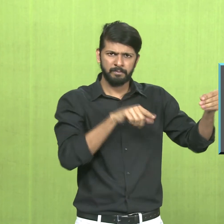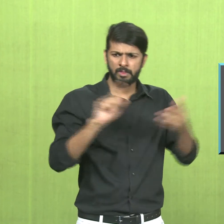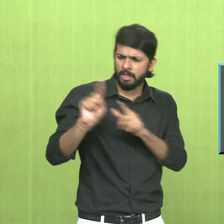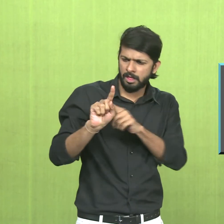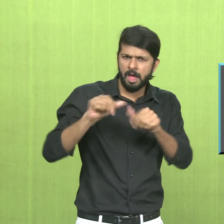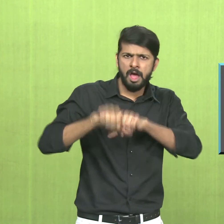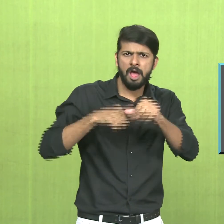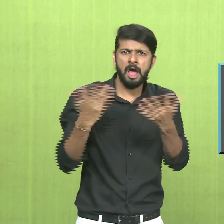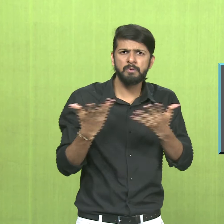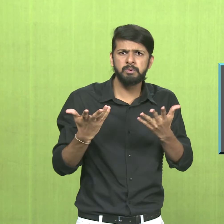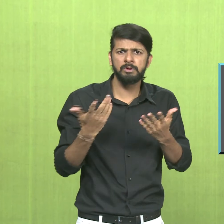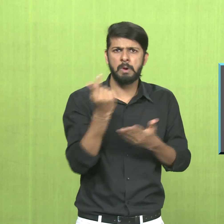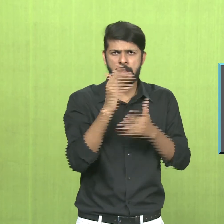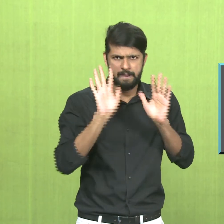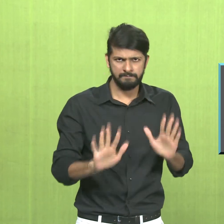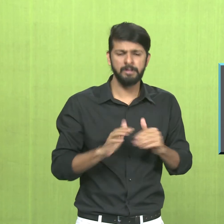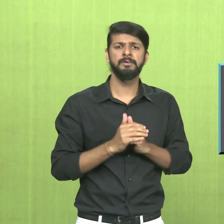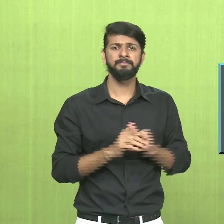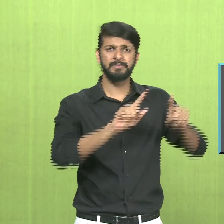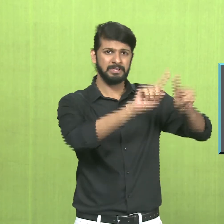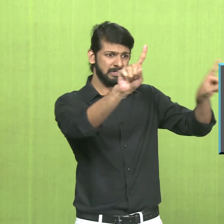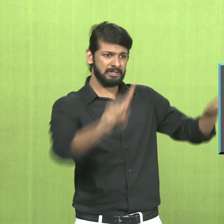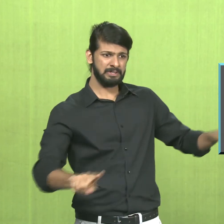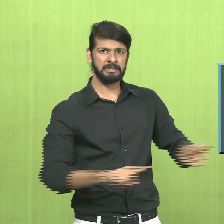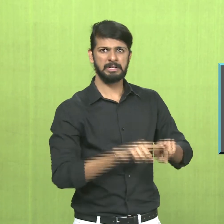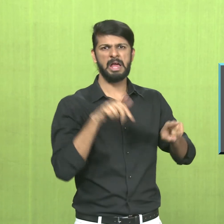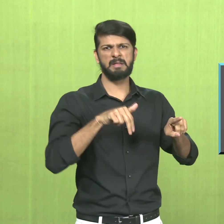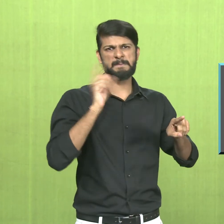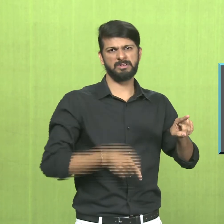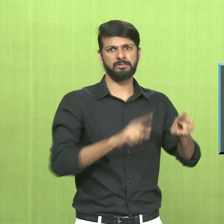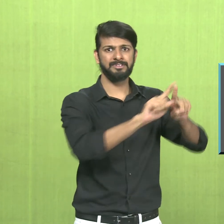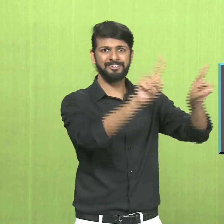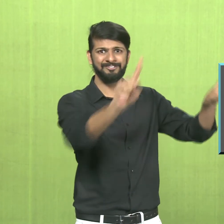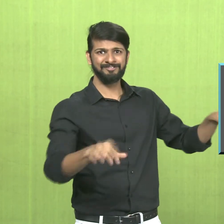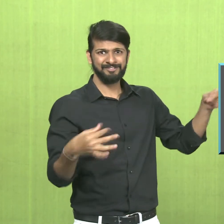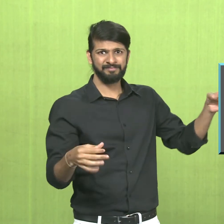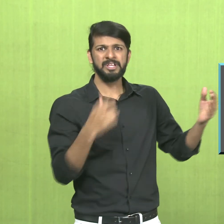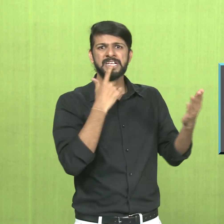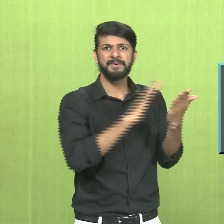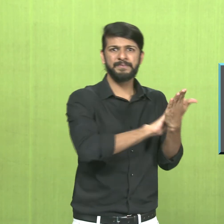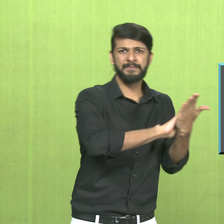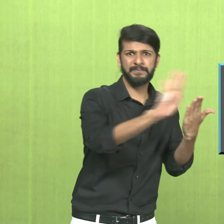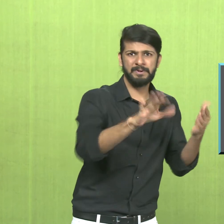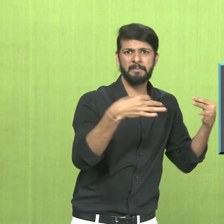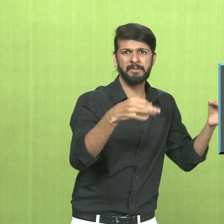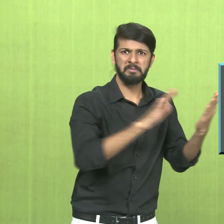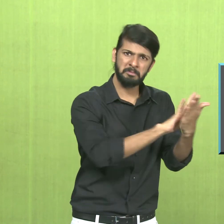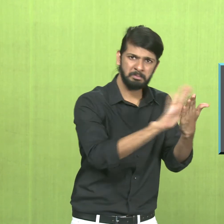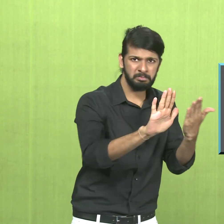The kind of equipment or materials which are required for pastel work is ordinary board or any